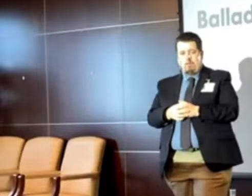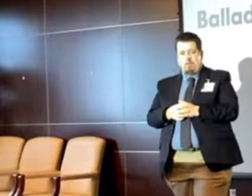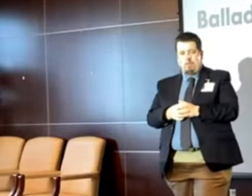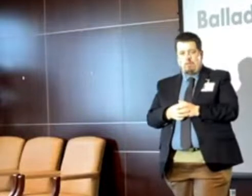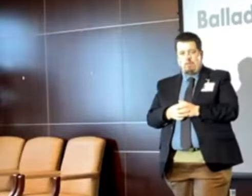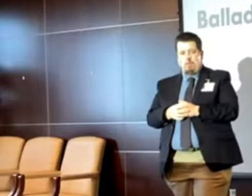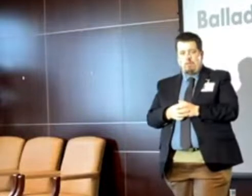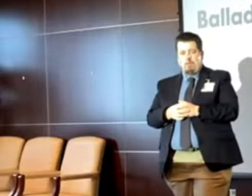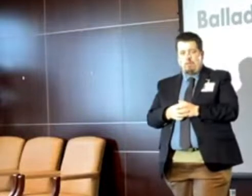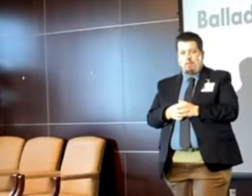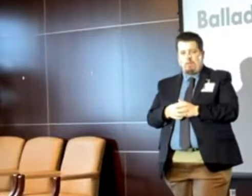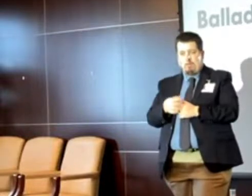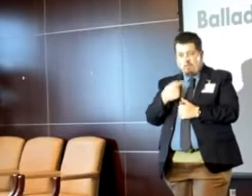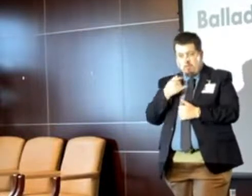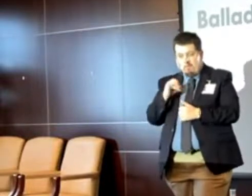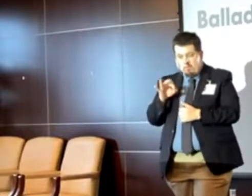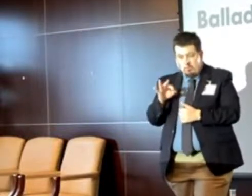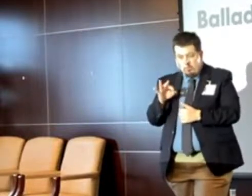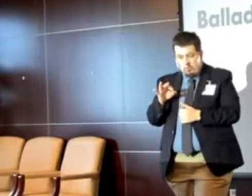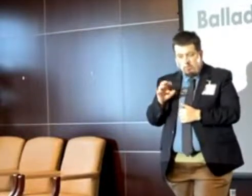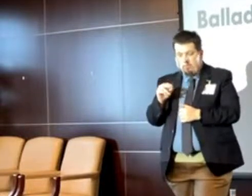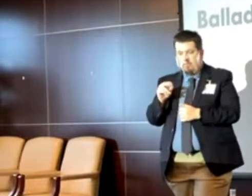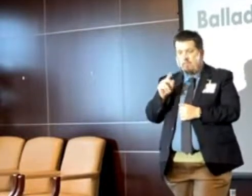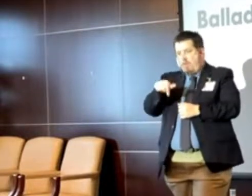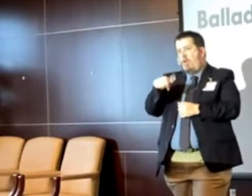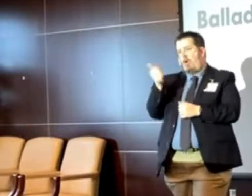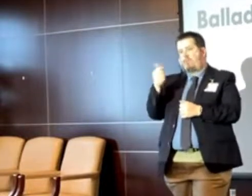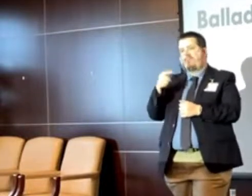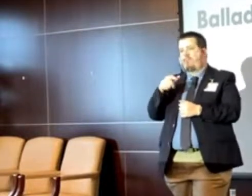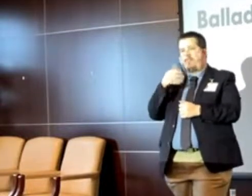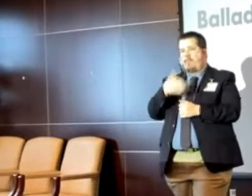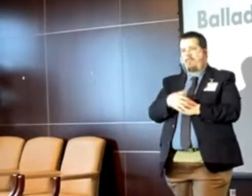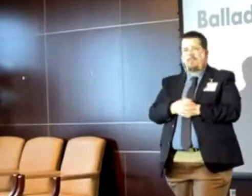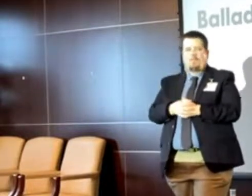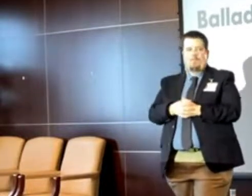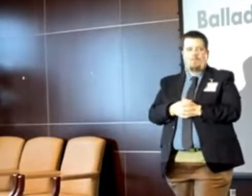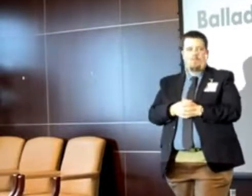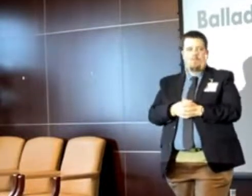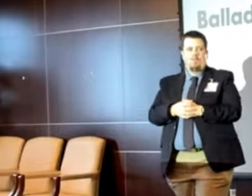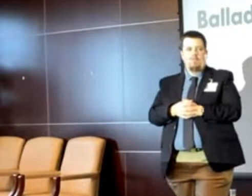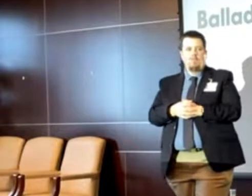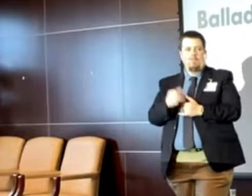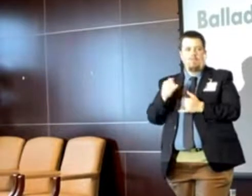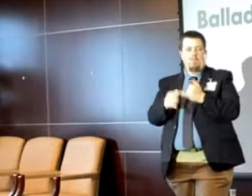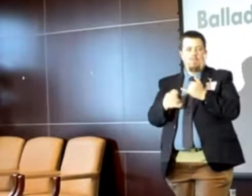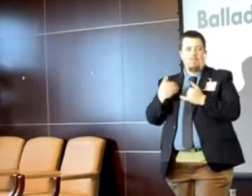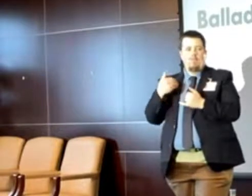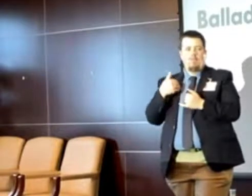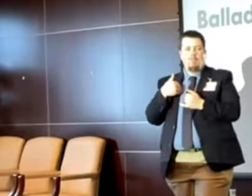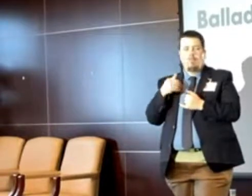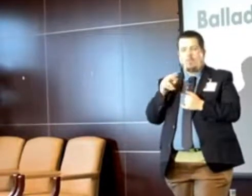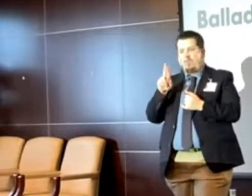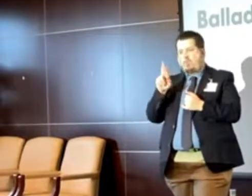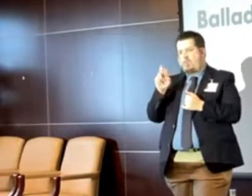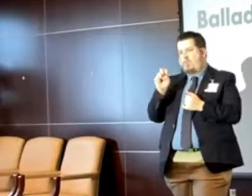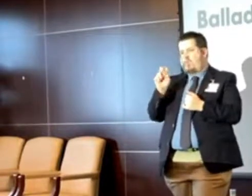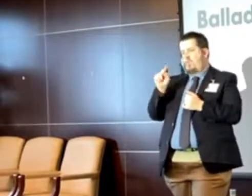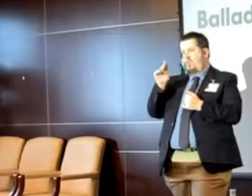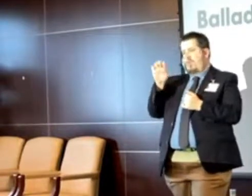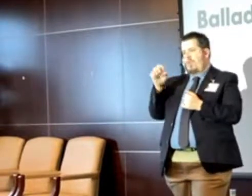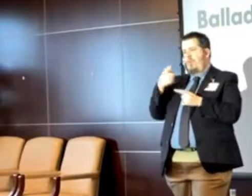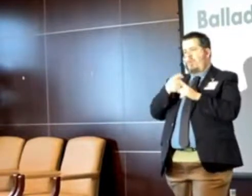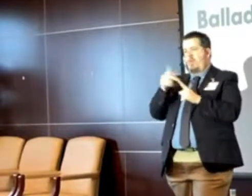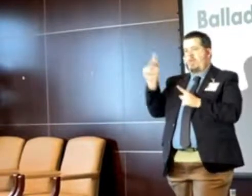Jeff going once. Guess he was the other one. And then finally we have Vinay with the